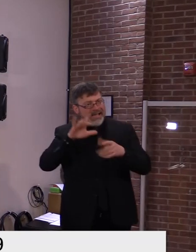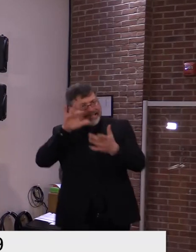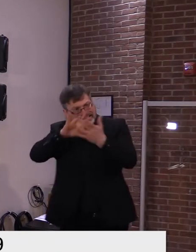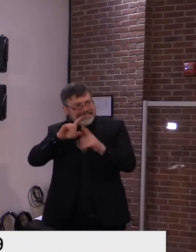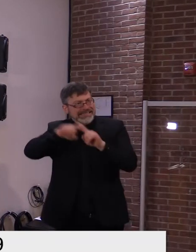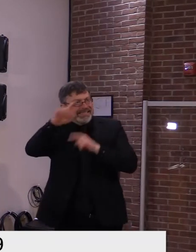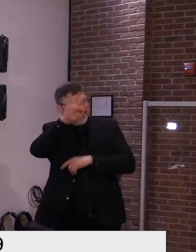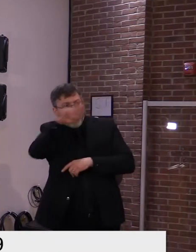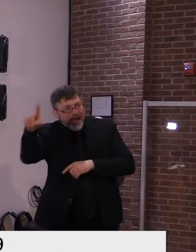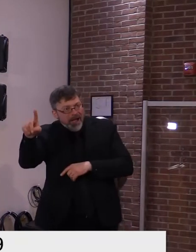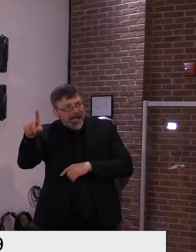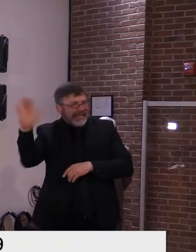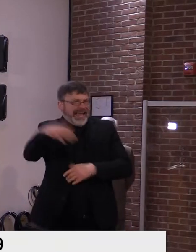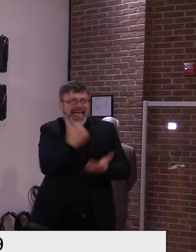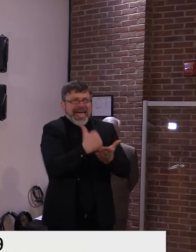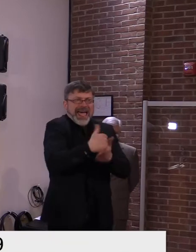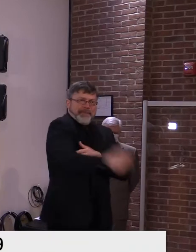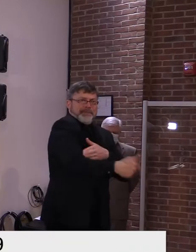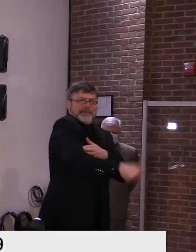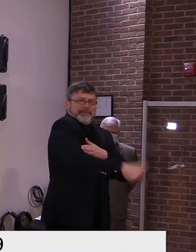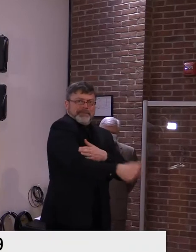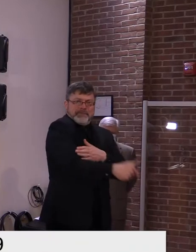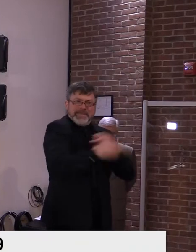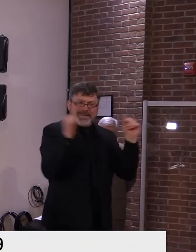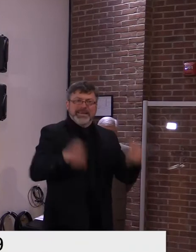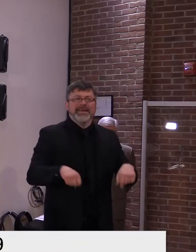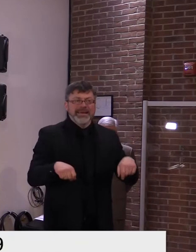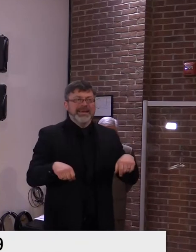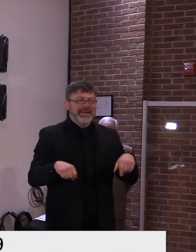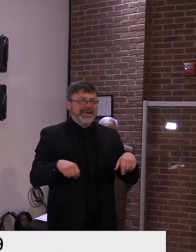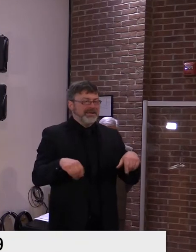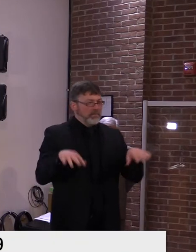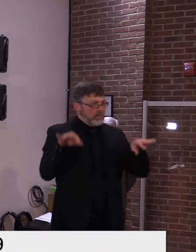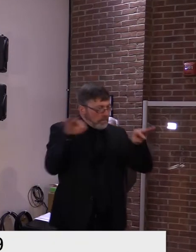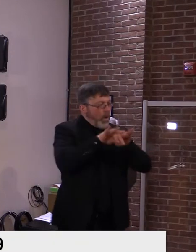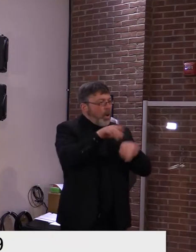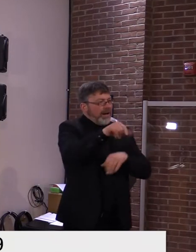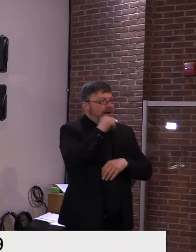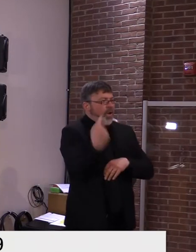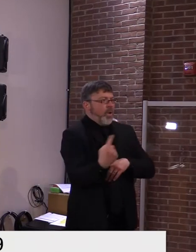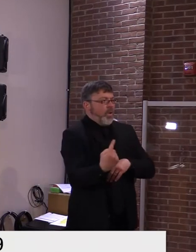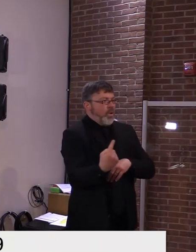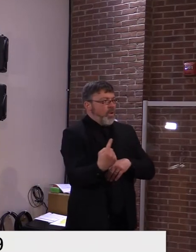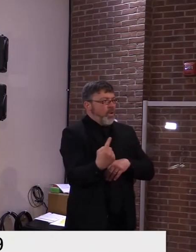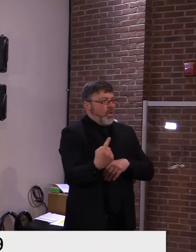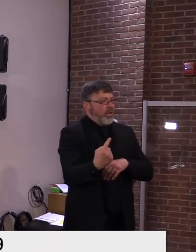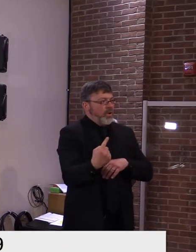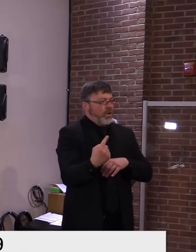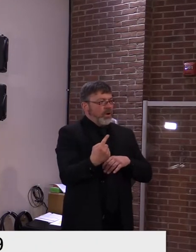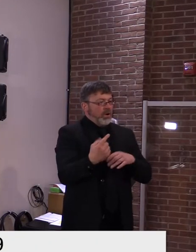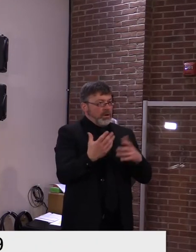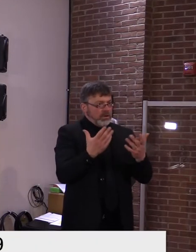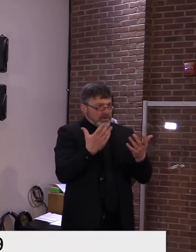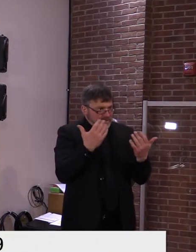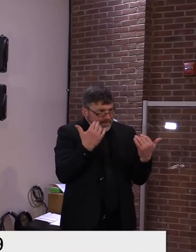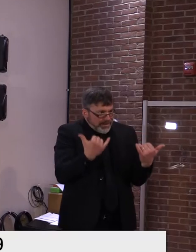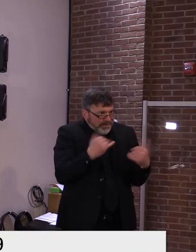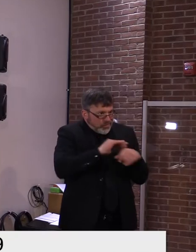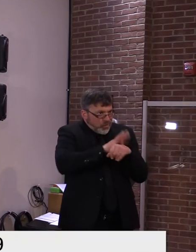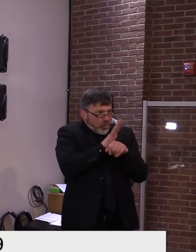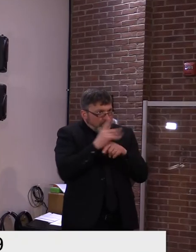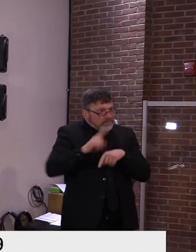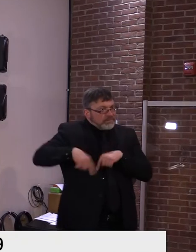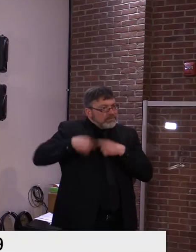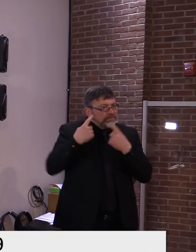after their injection. That went away with a stay home, stay safe, and the ability of people